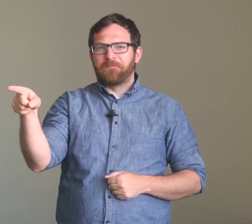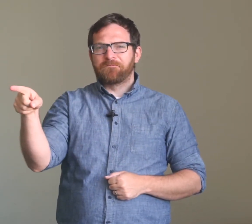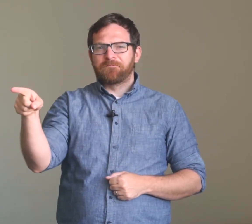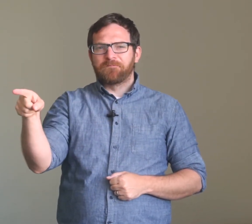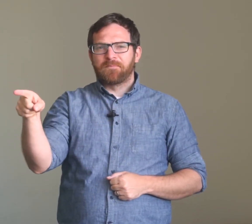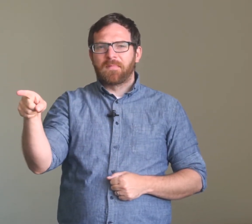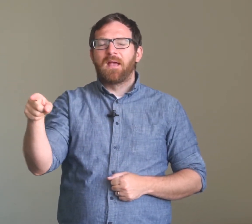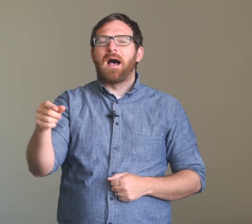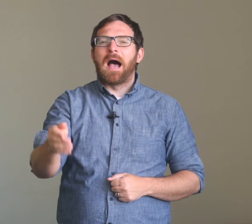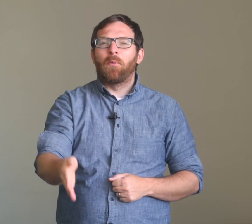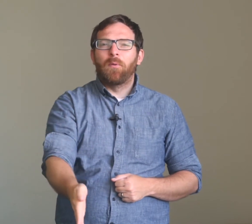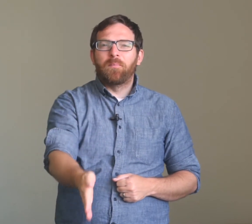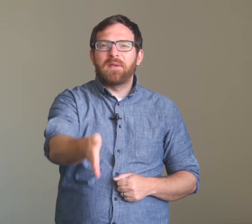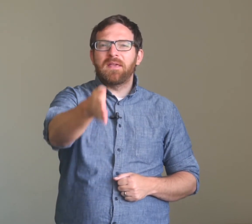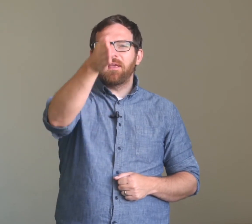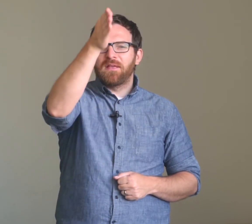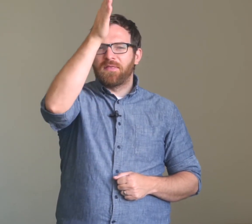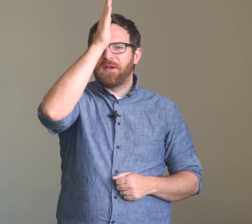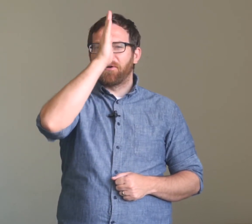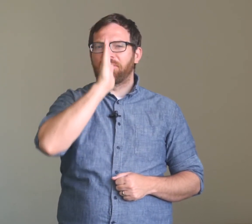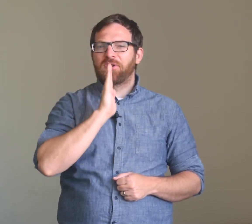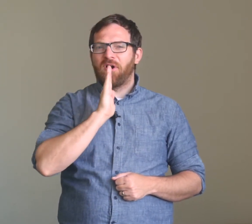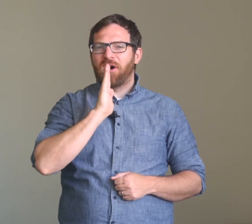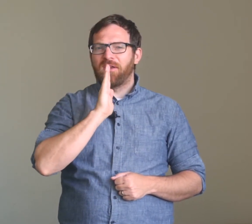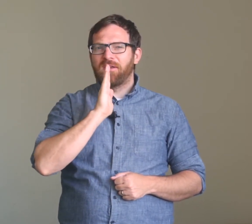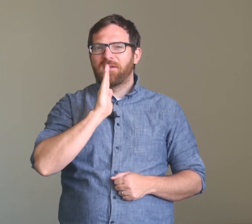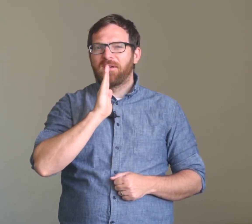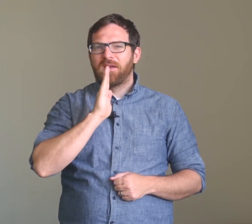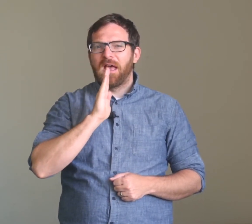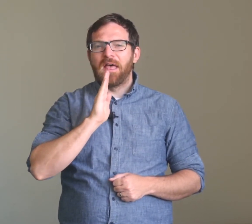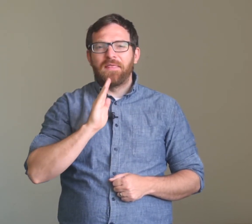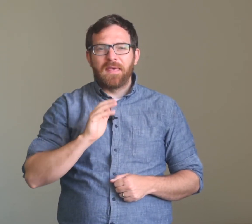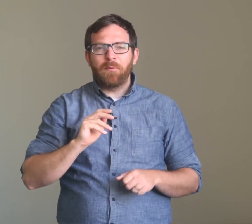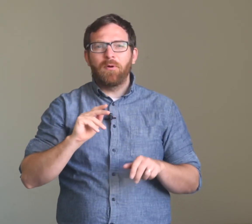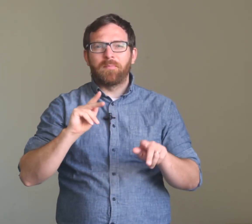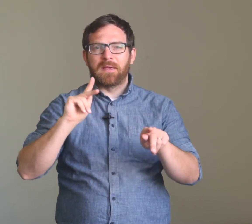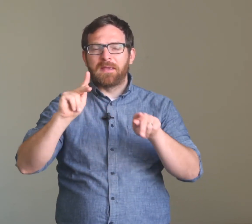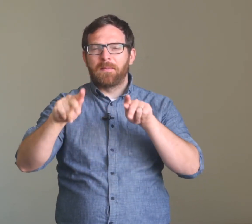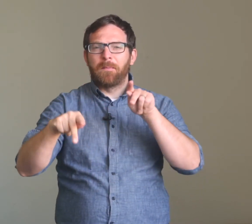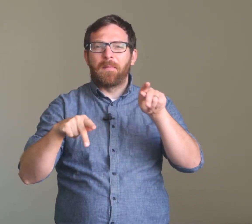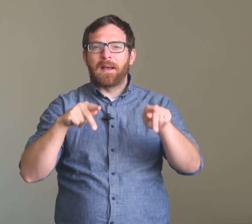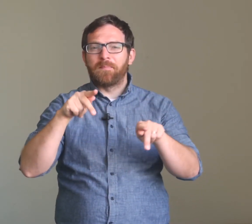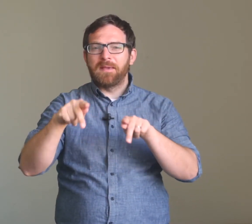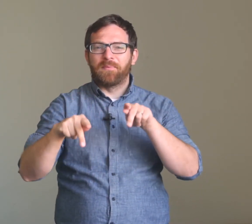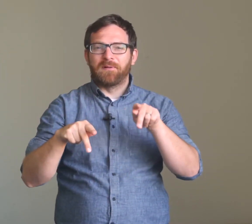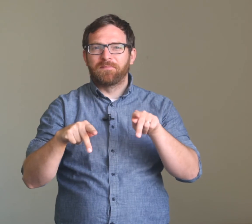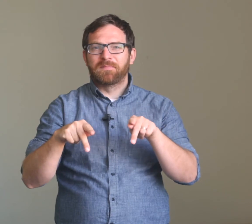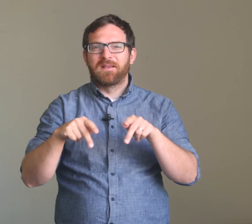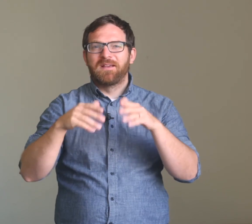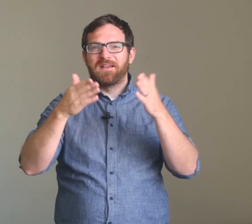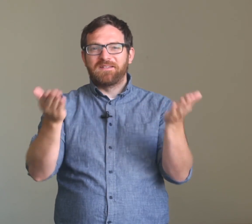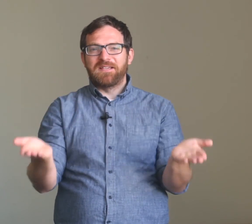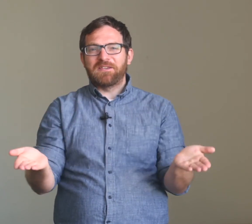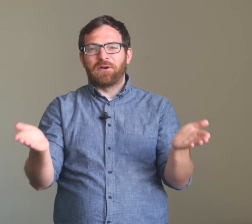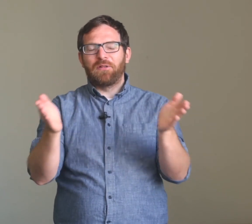I will be their God and they will be my people. Ezekiel